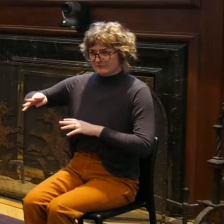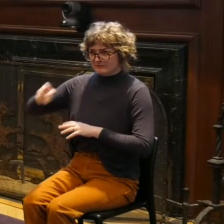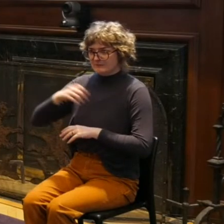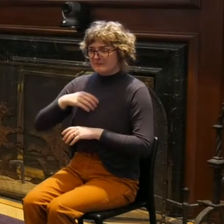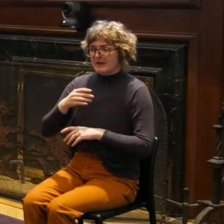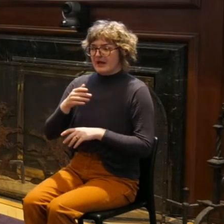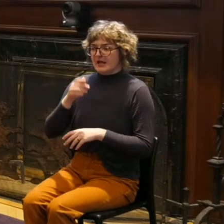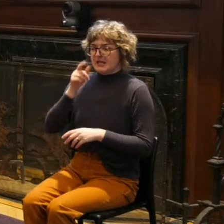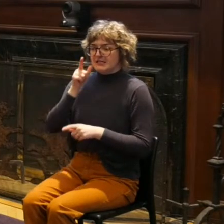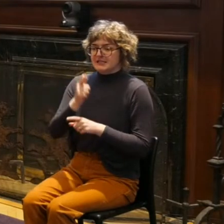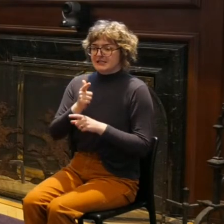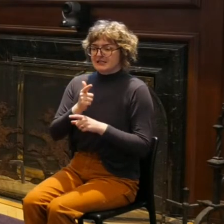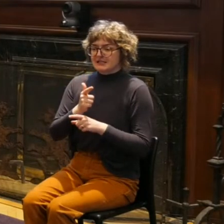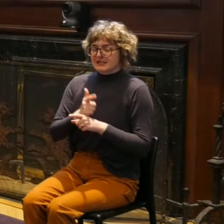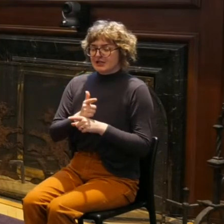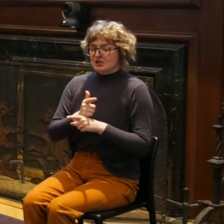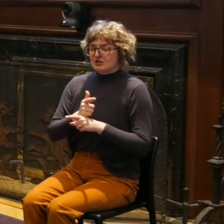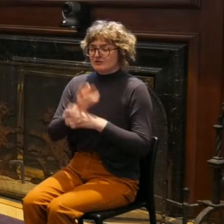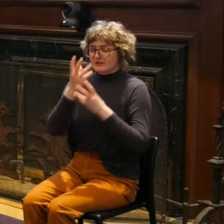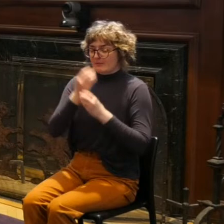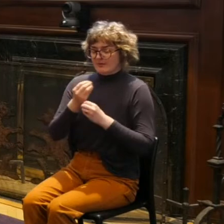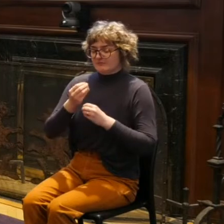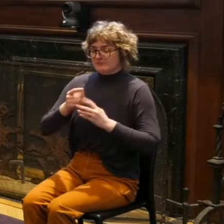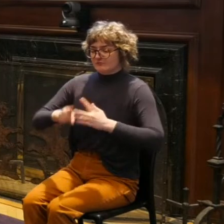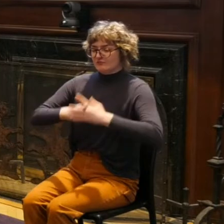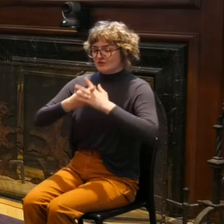slacked. Let me start that over.